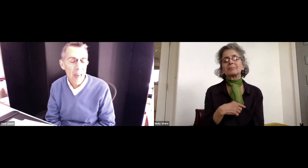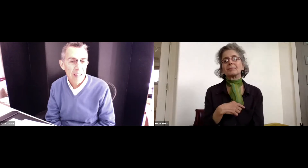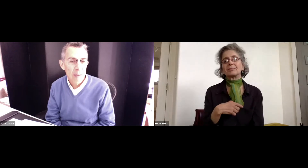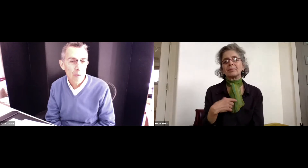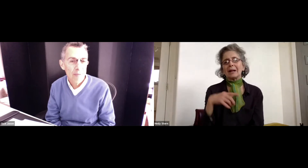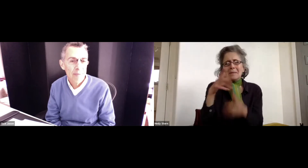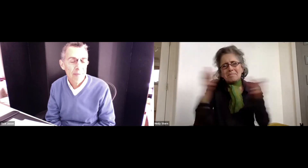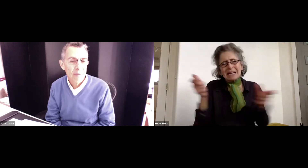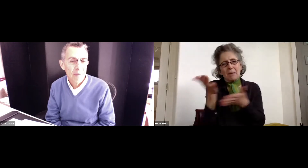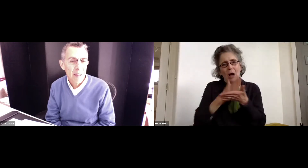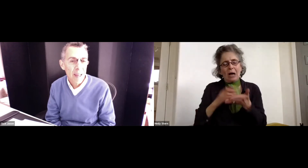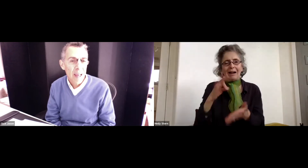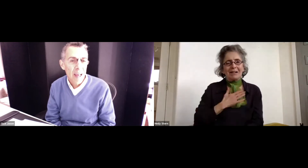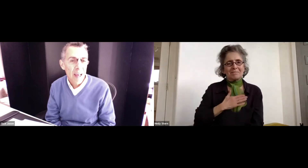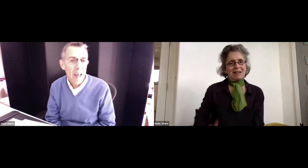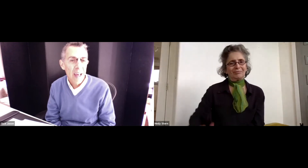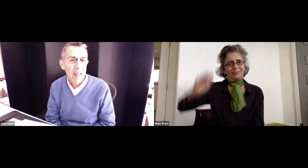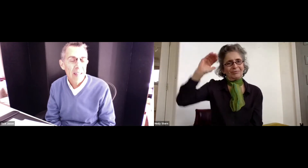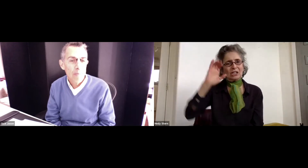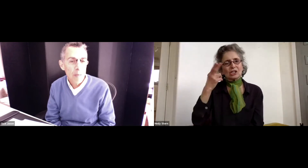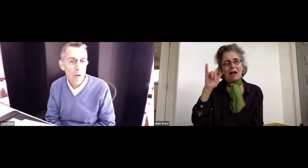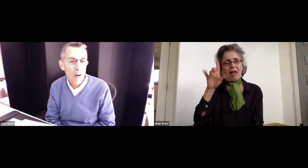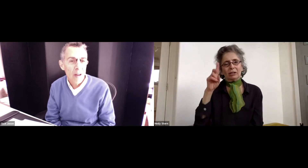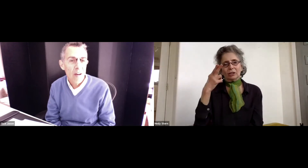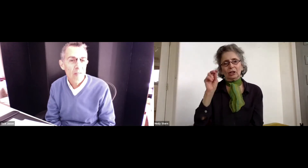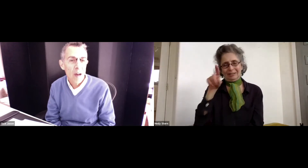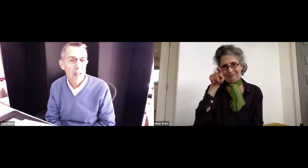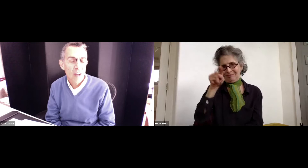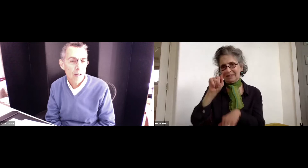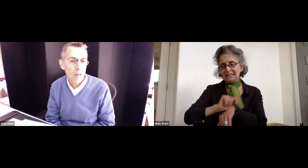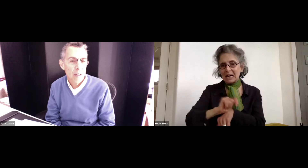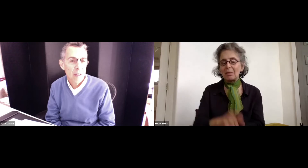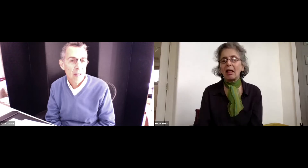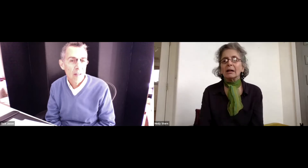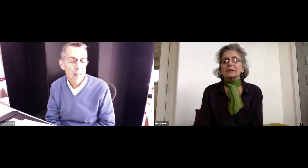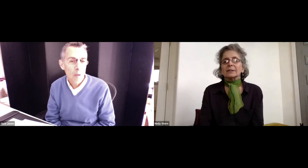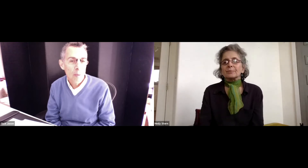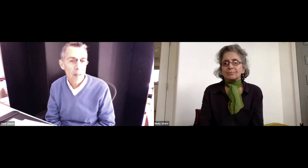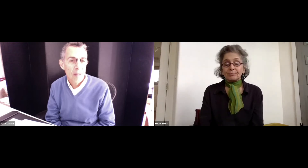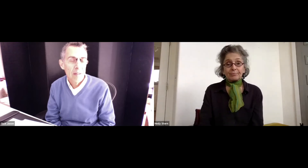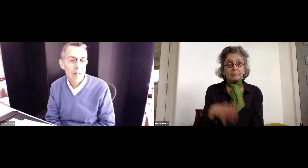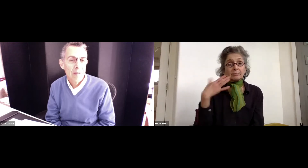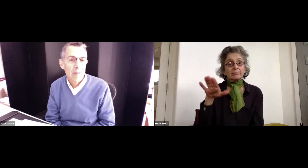temple. And it is a big part of my childhood, Temple Beth